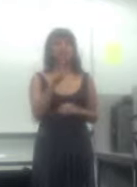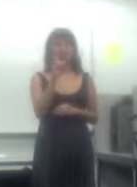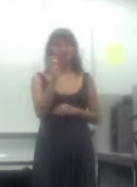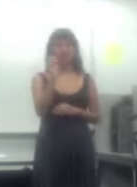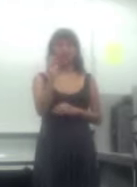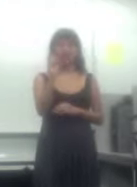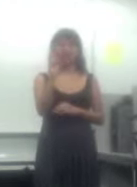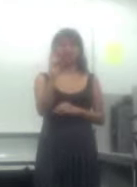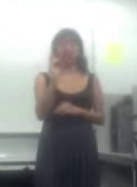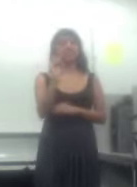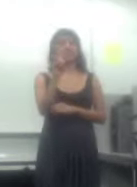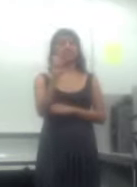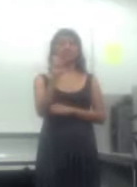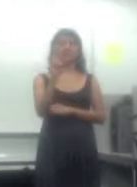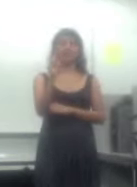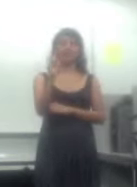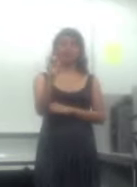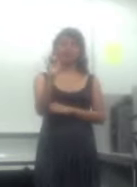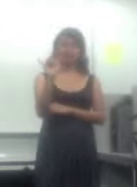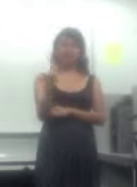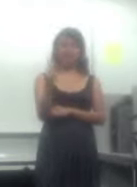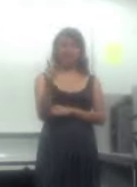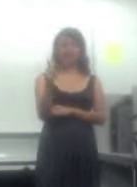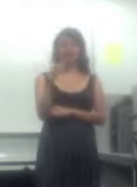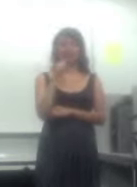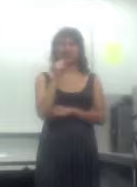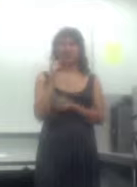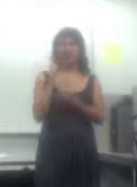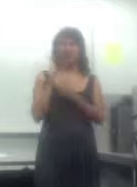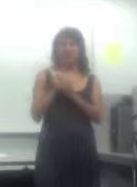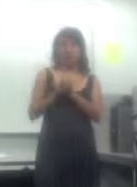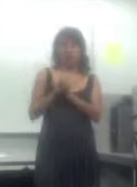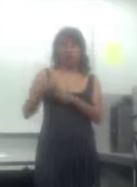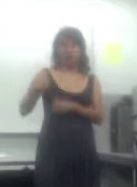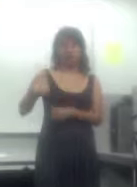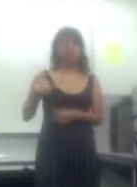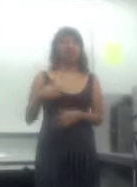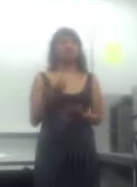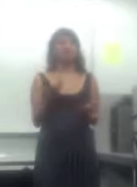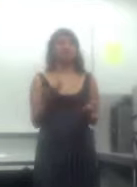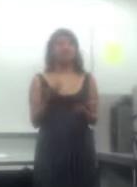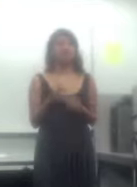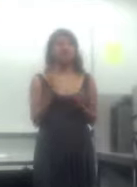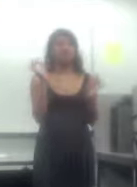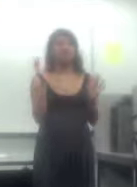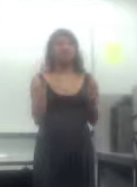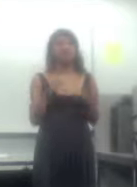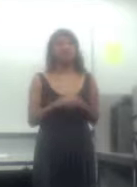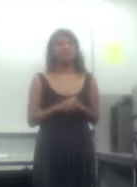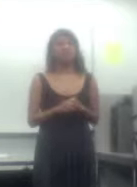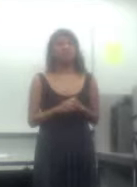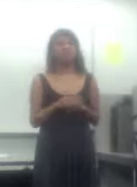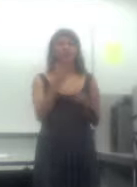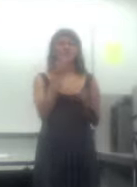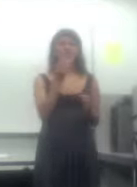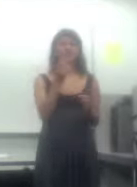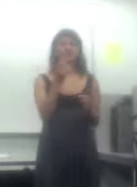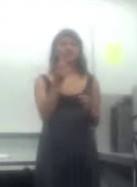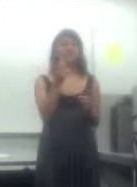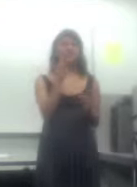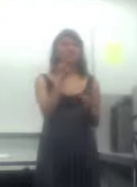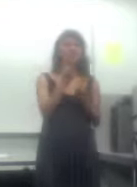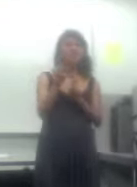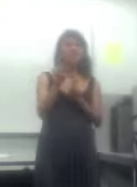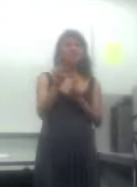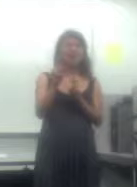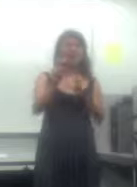But it was great to see the different levels and how the benches changed. The freshman bench was fun. The